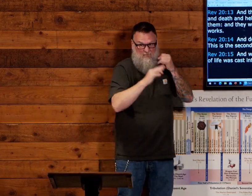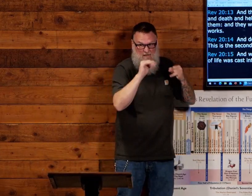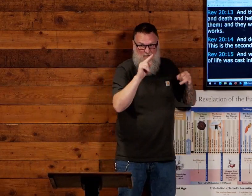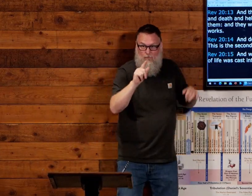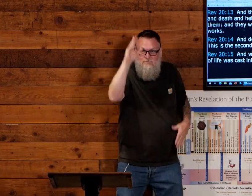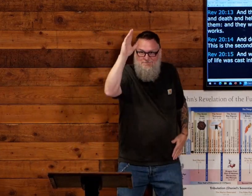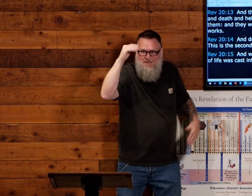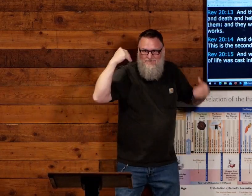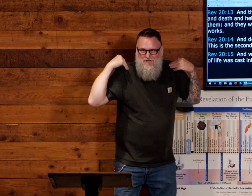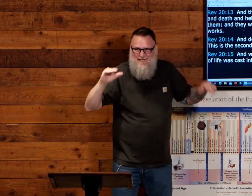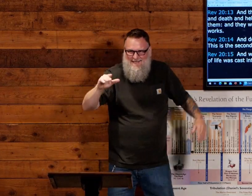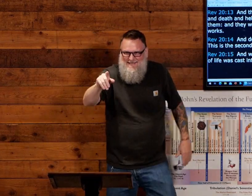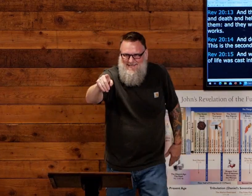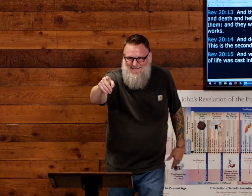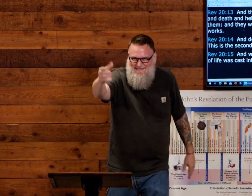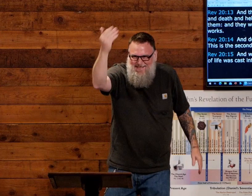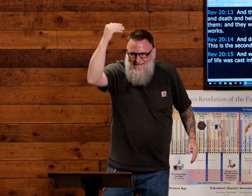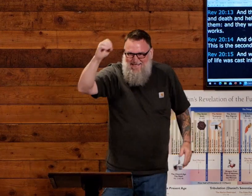And now the final.